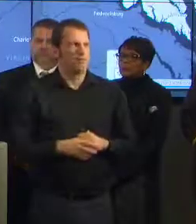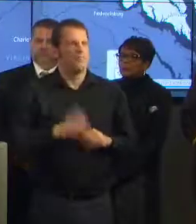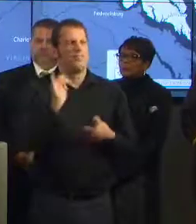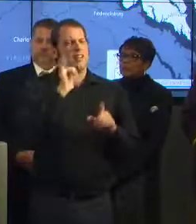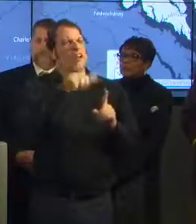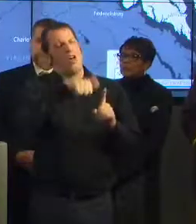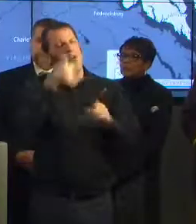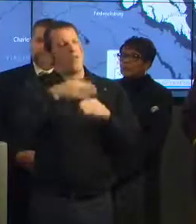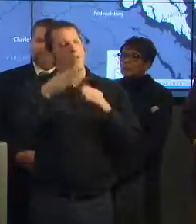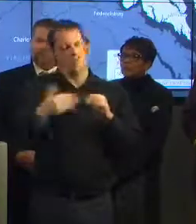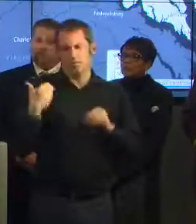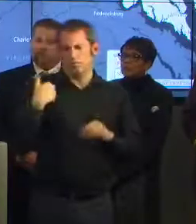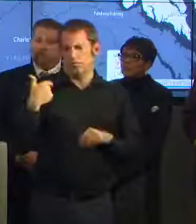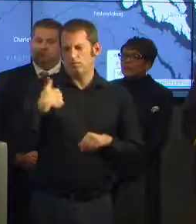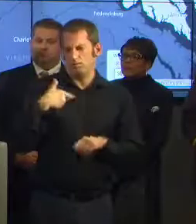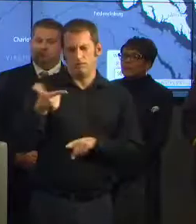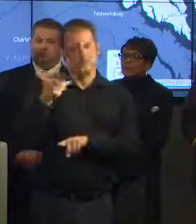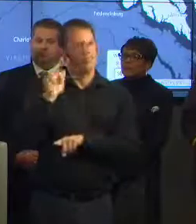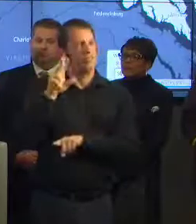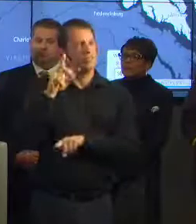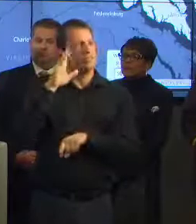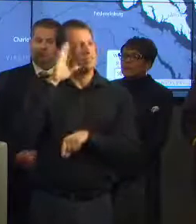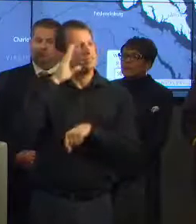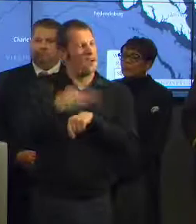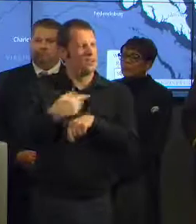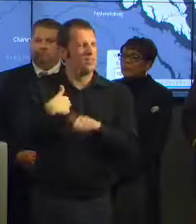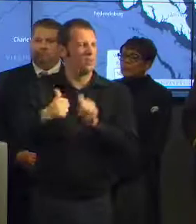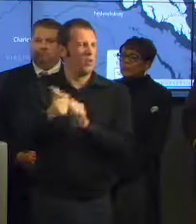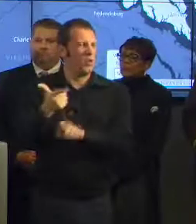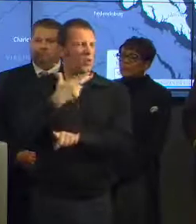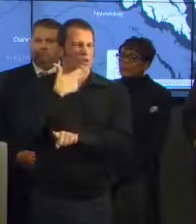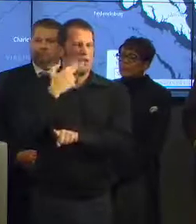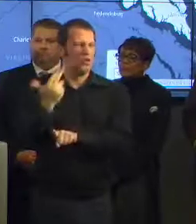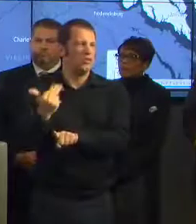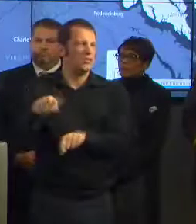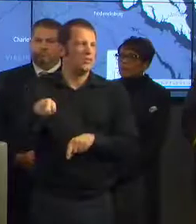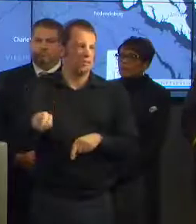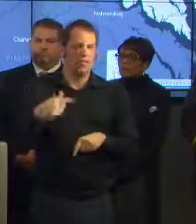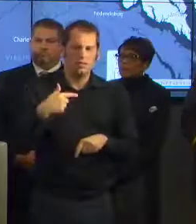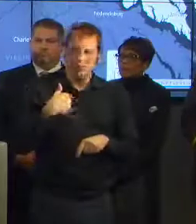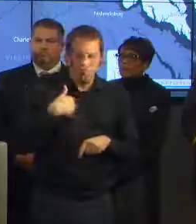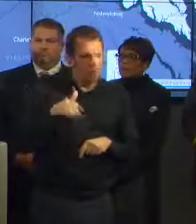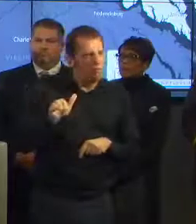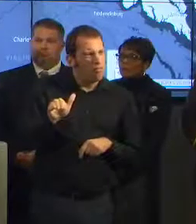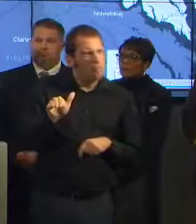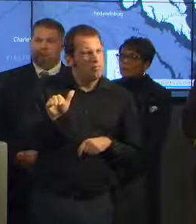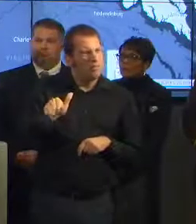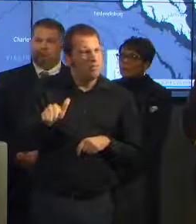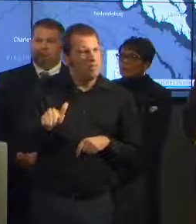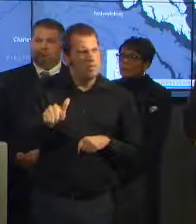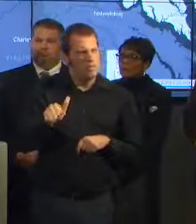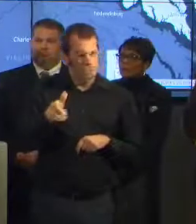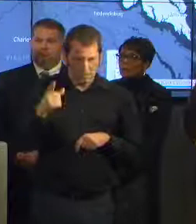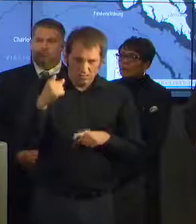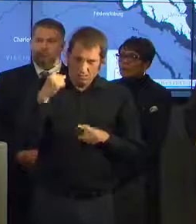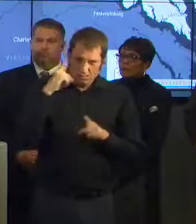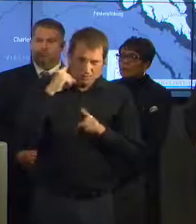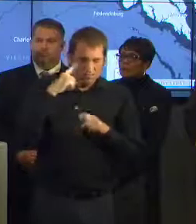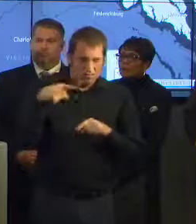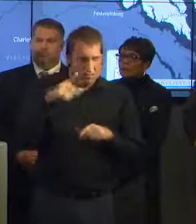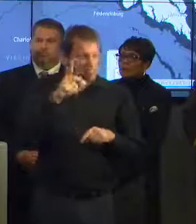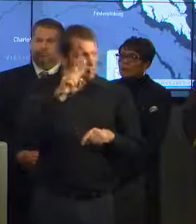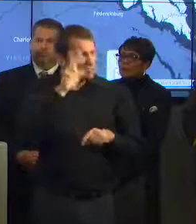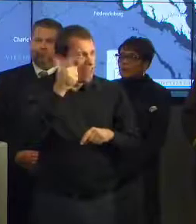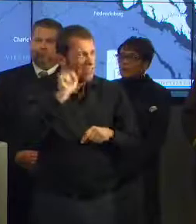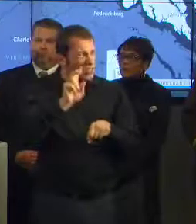grade. And I said to him, I said, are there drugs in school? And he goes, yeah, Poppy. I said, really? I said, what kind of